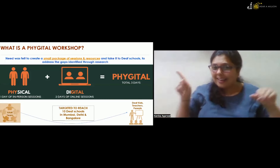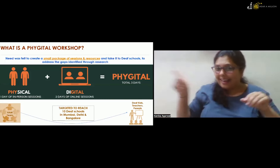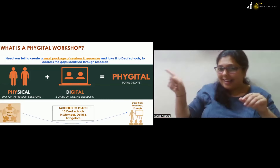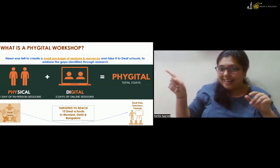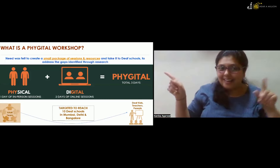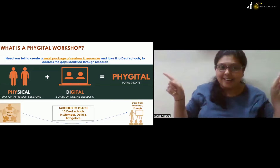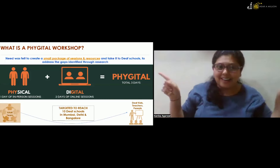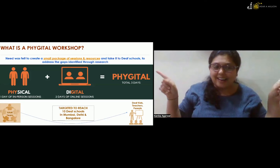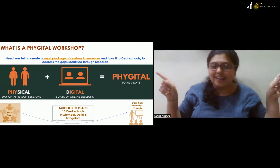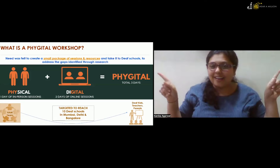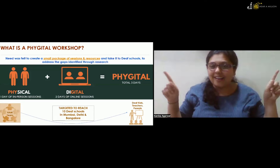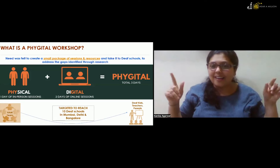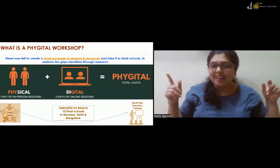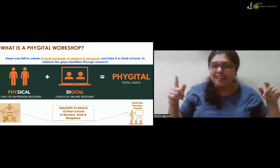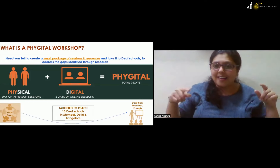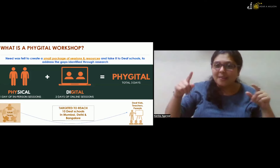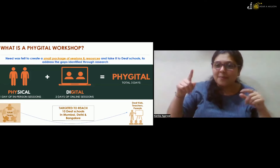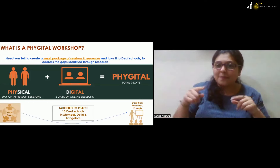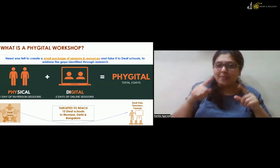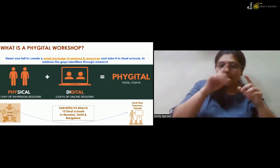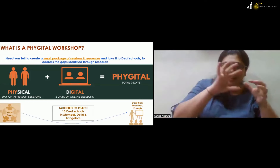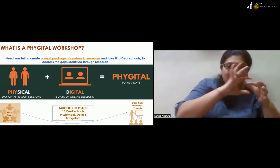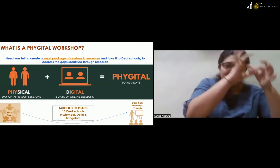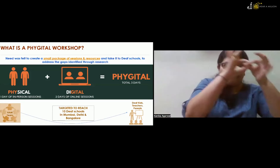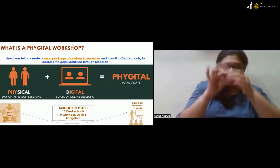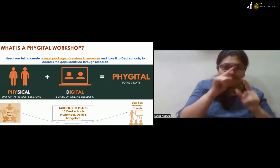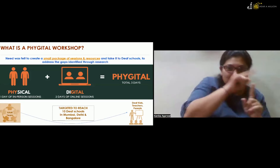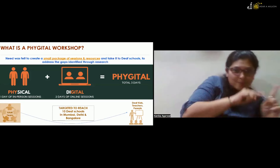Do you see two logos?